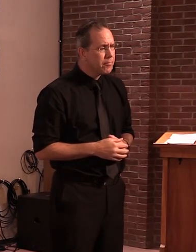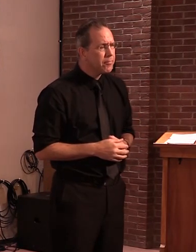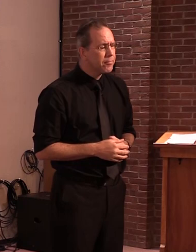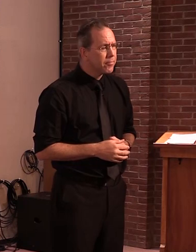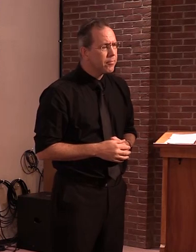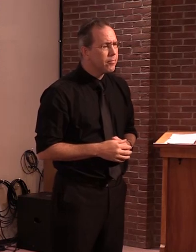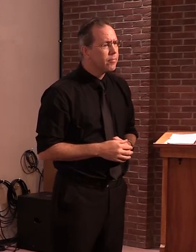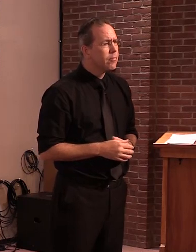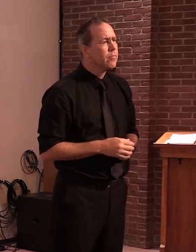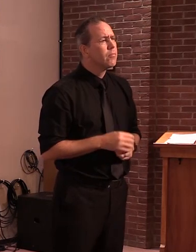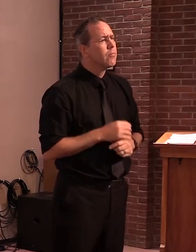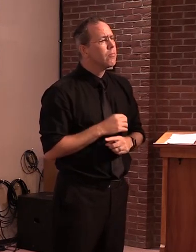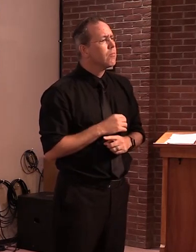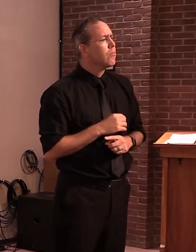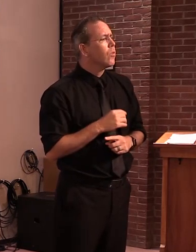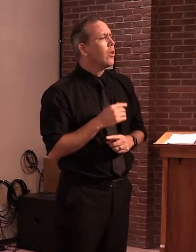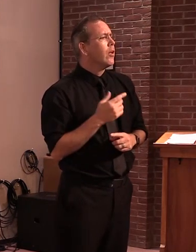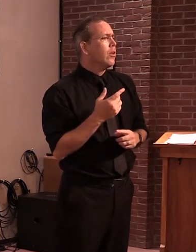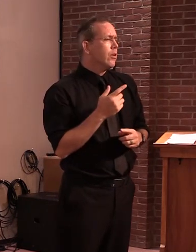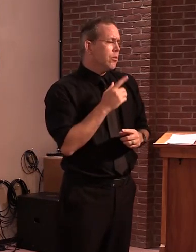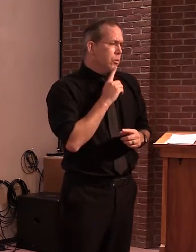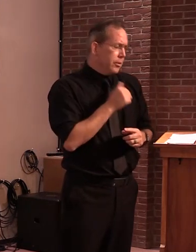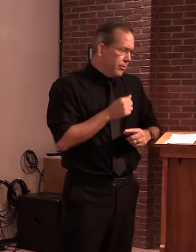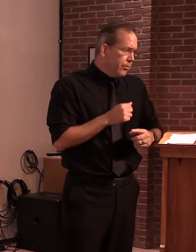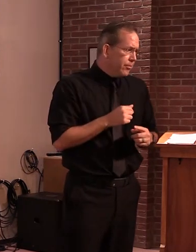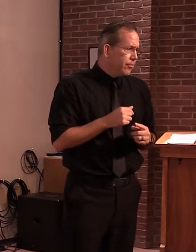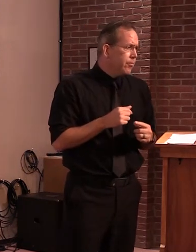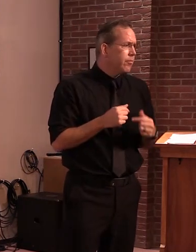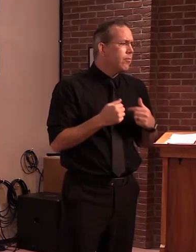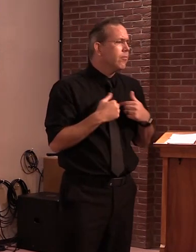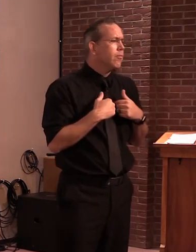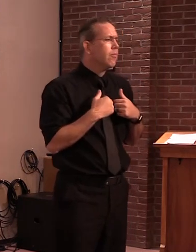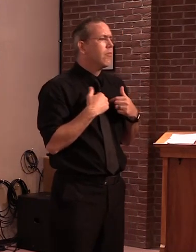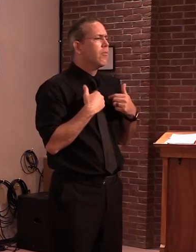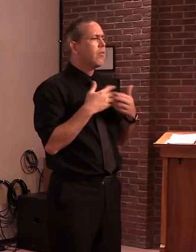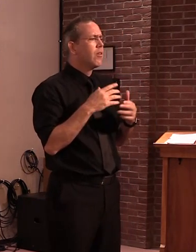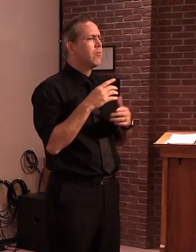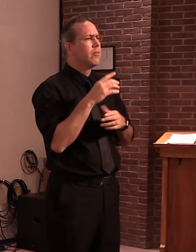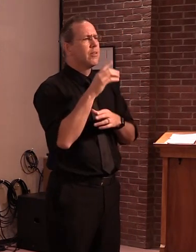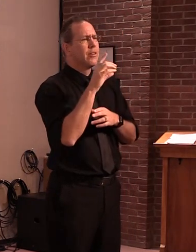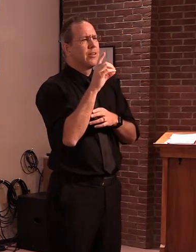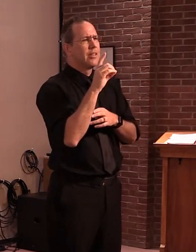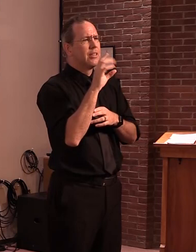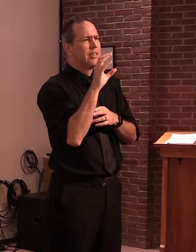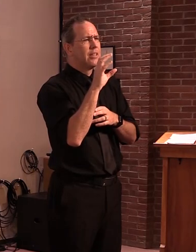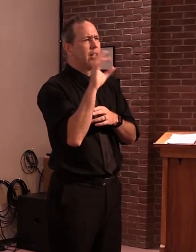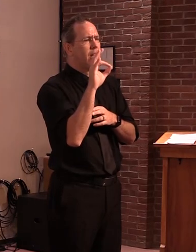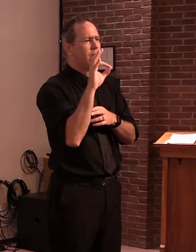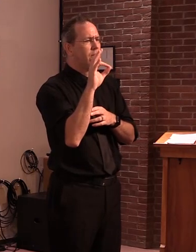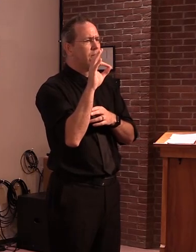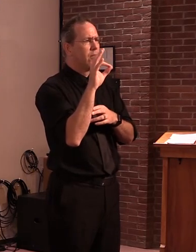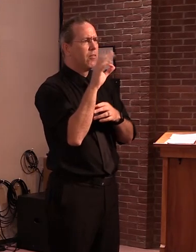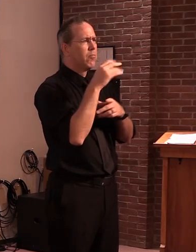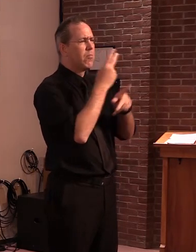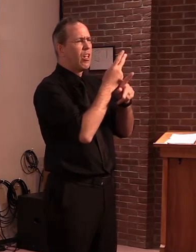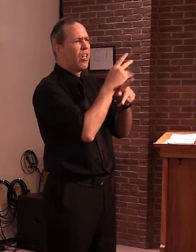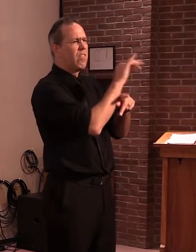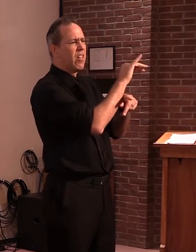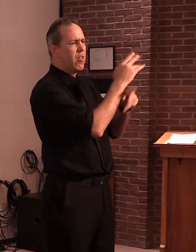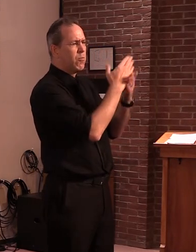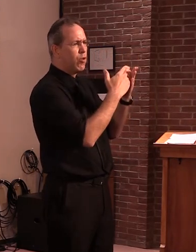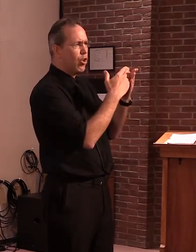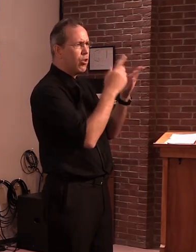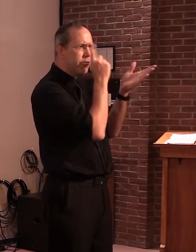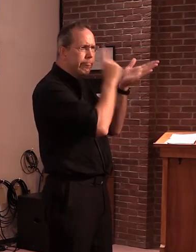Let the housing portion of DCF get back to you on it, and we'll be region specific for you.